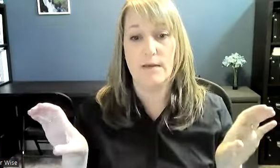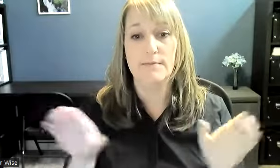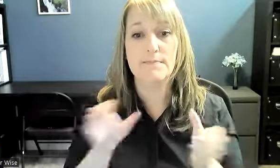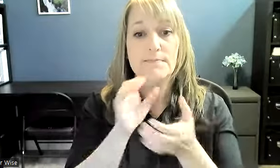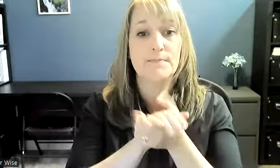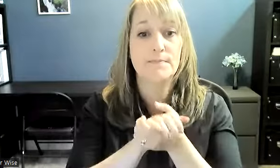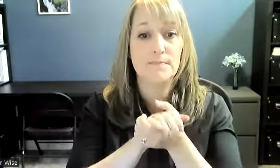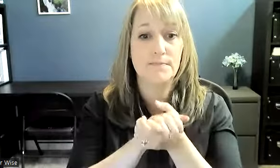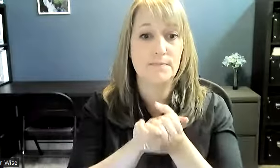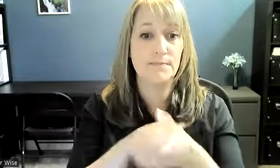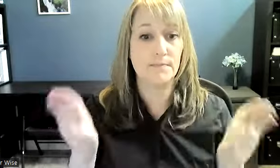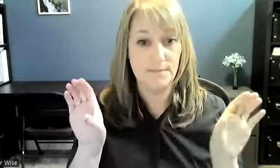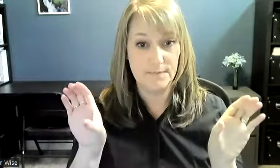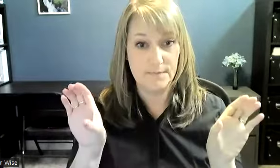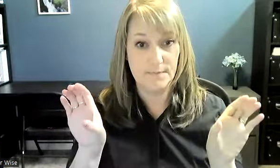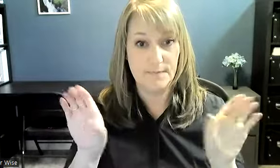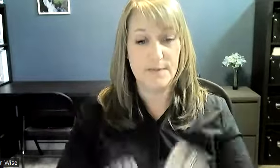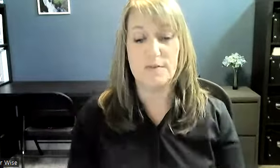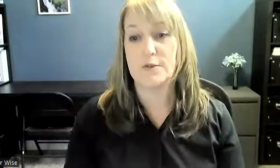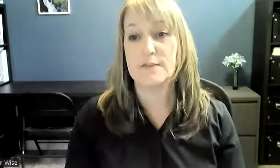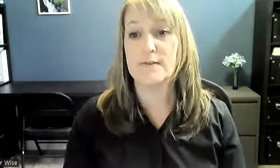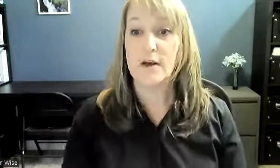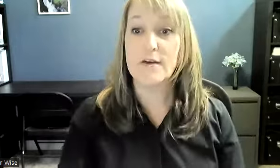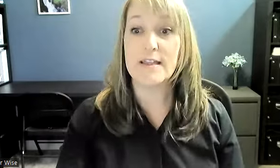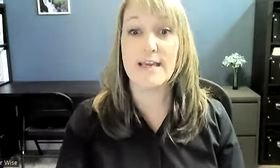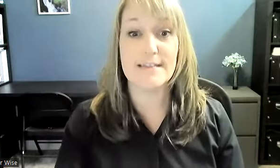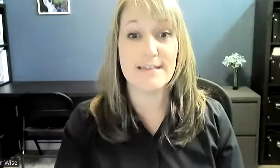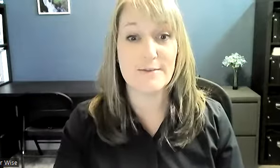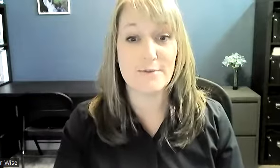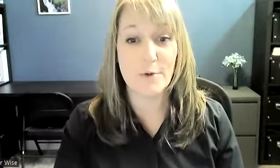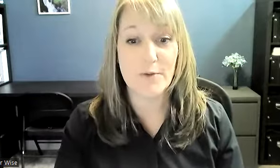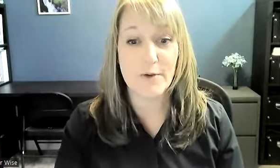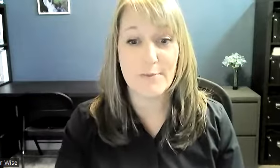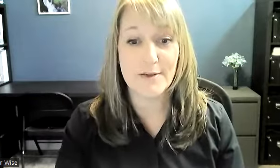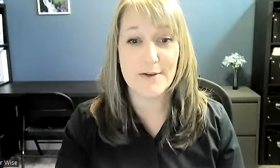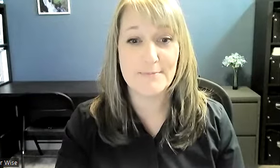Divorce. All right, that is lesson 4.1 vocabulary.